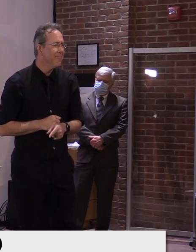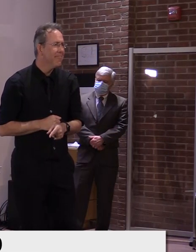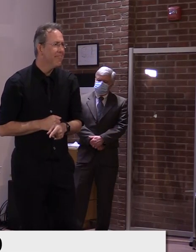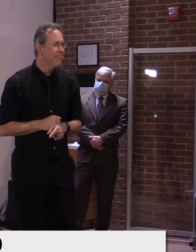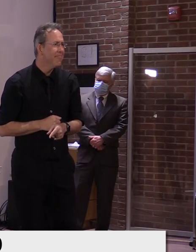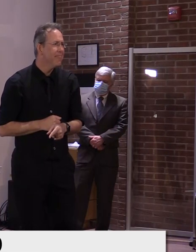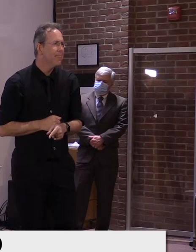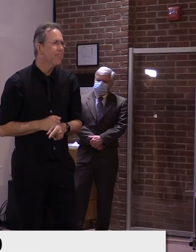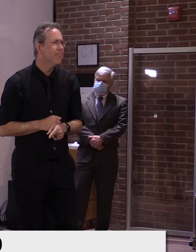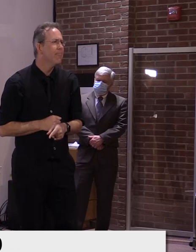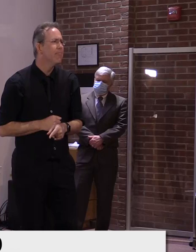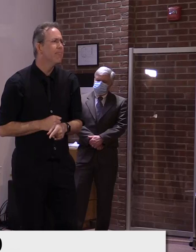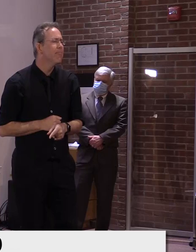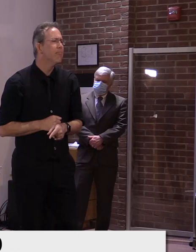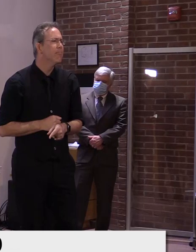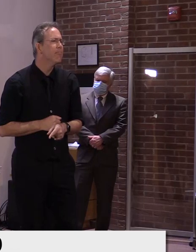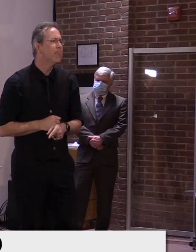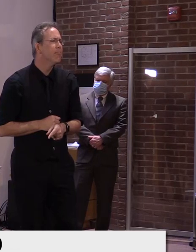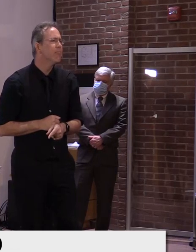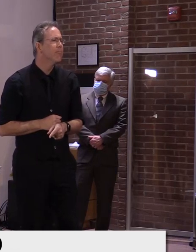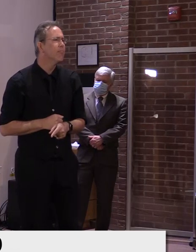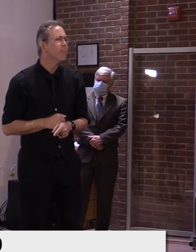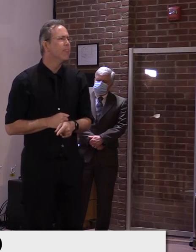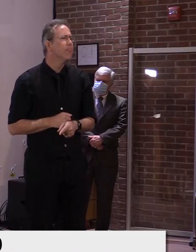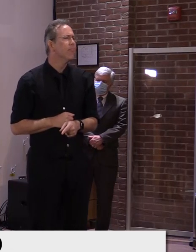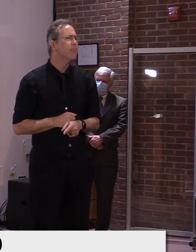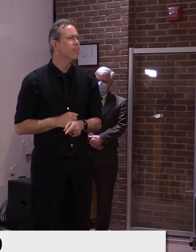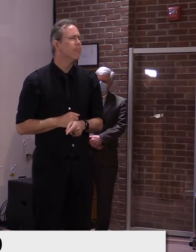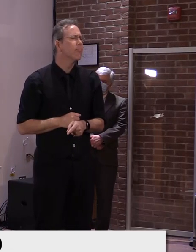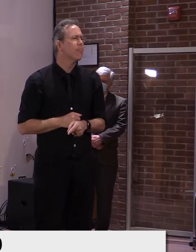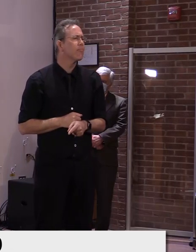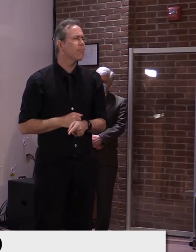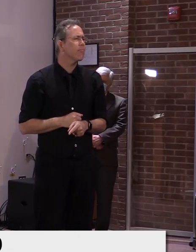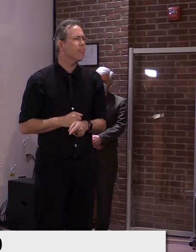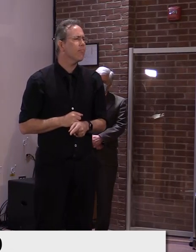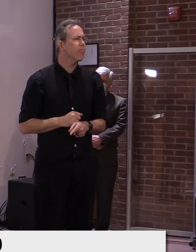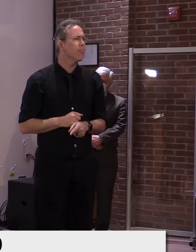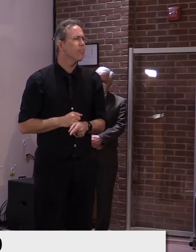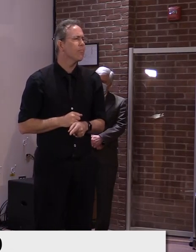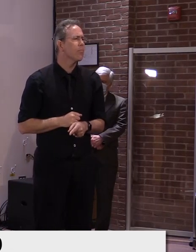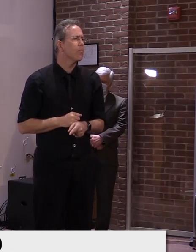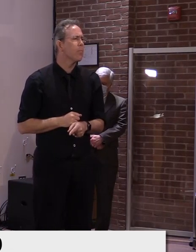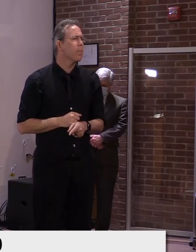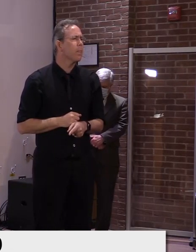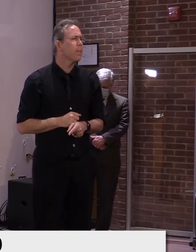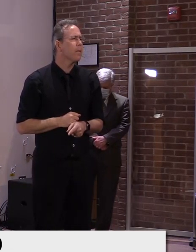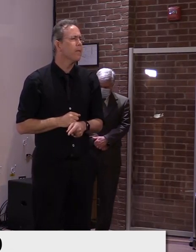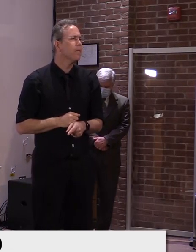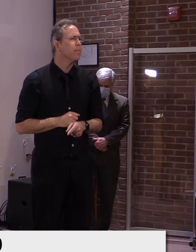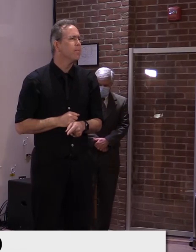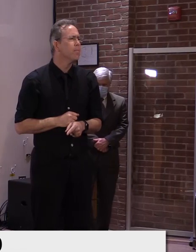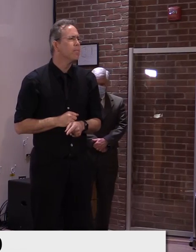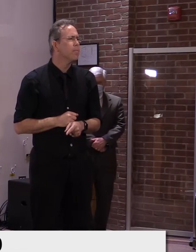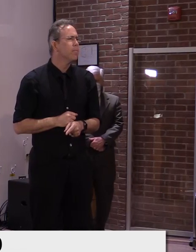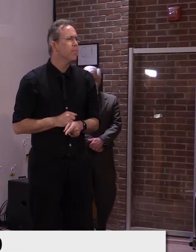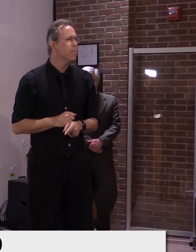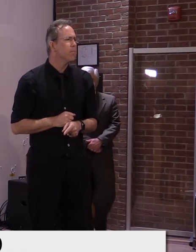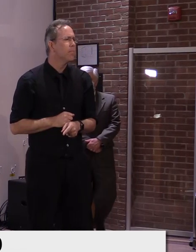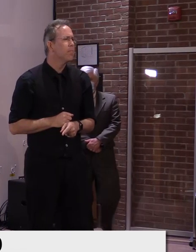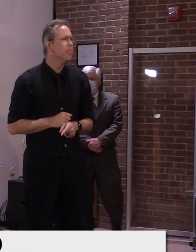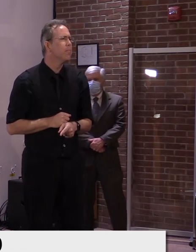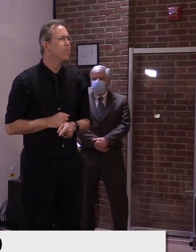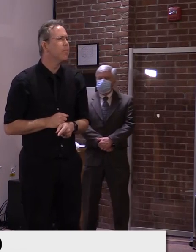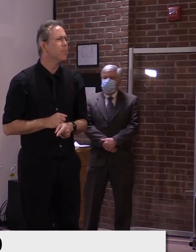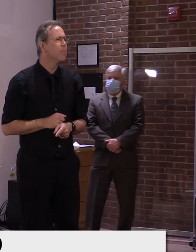and the CDC put a stop to the use of the J&J vaccine for any significant length of time, that's going to have an